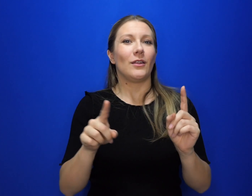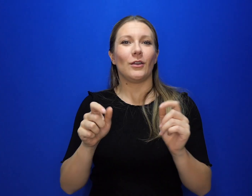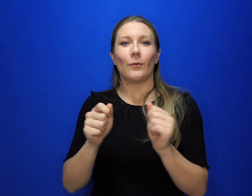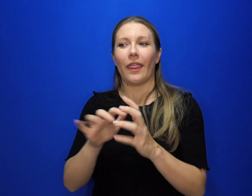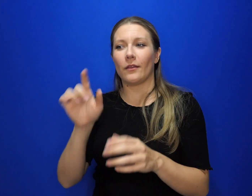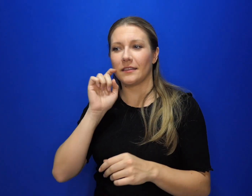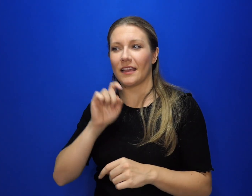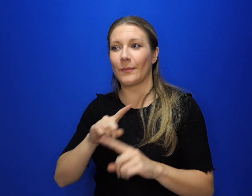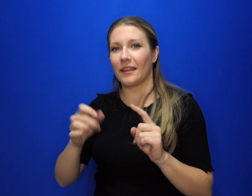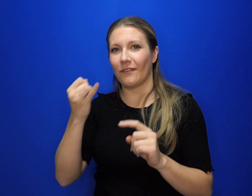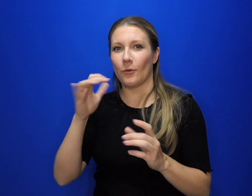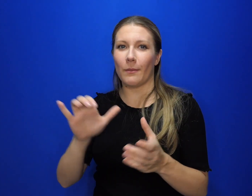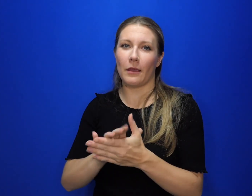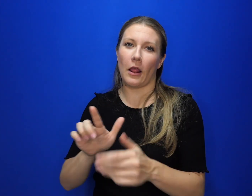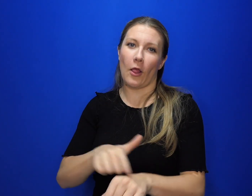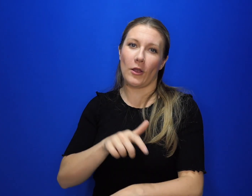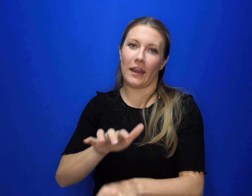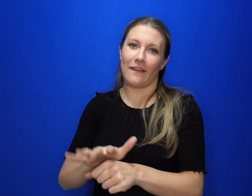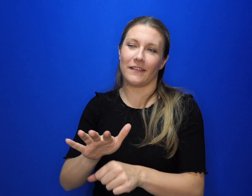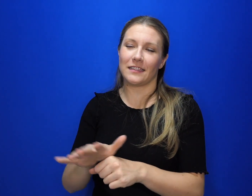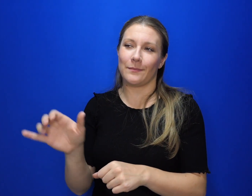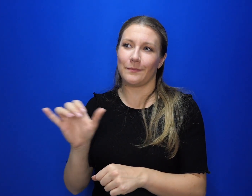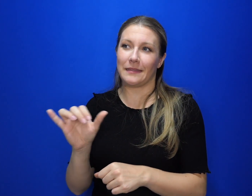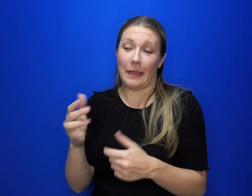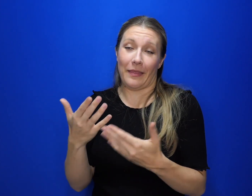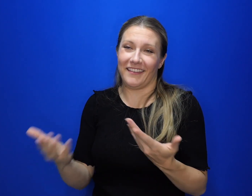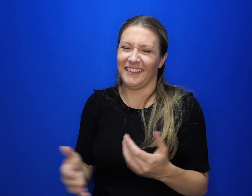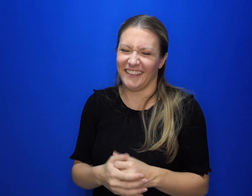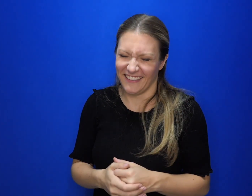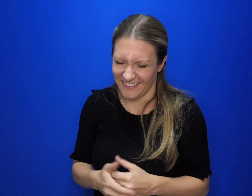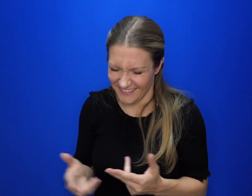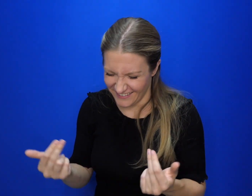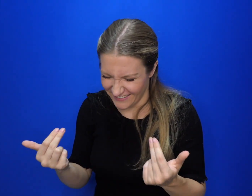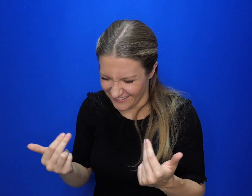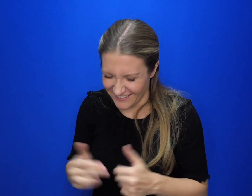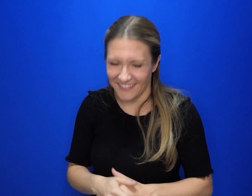sex, but you know, if you've been married long enough. It's basically like being married. That's all.